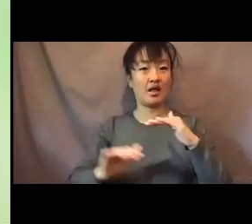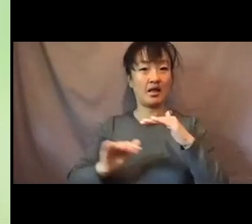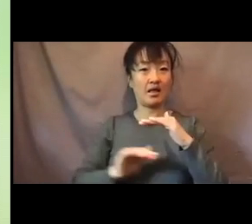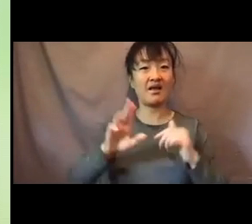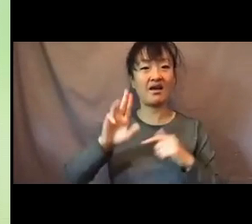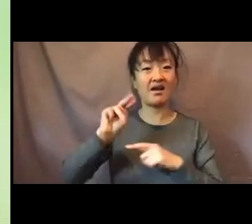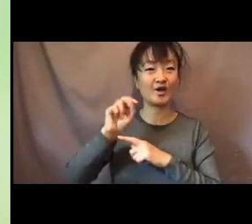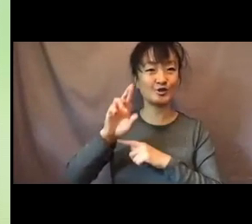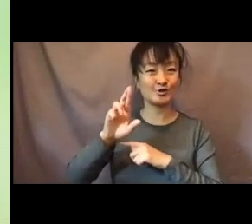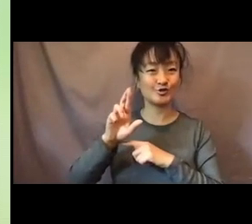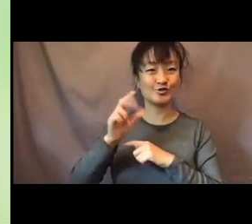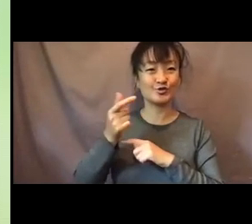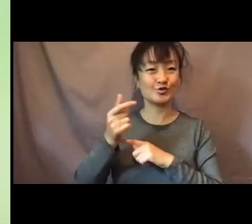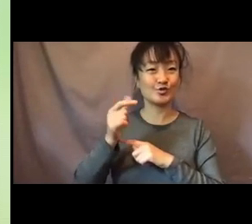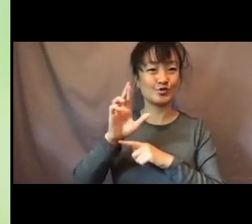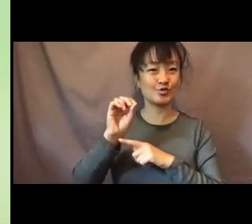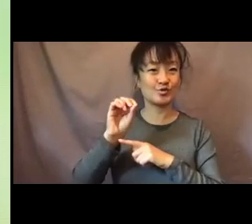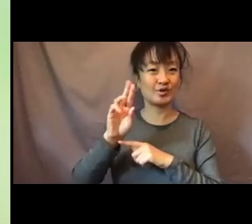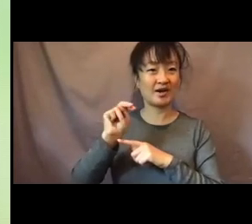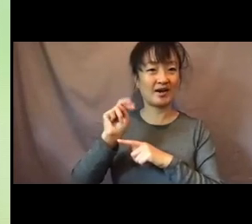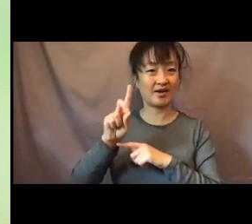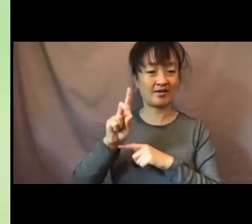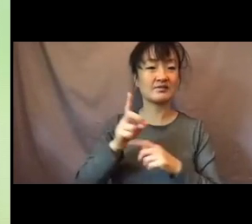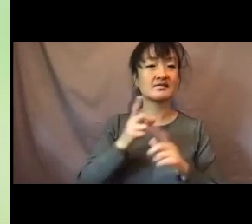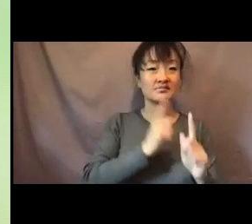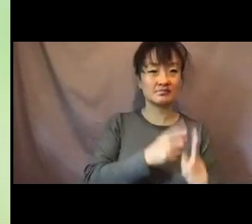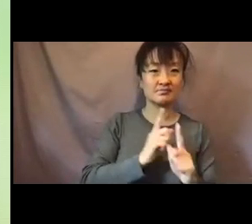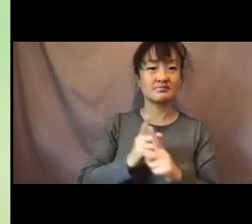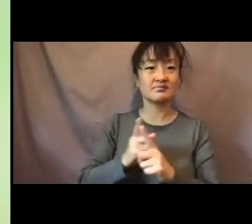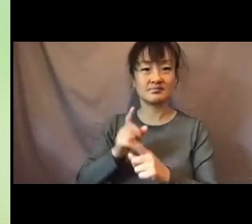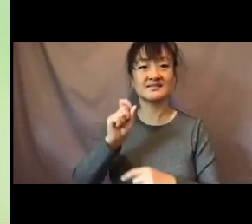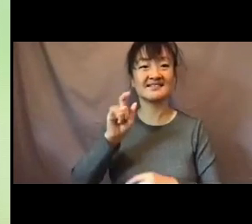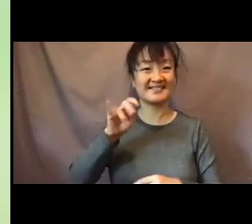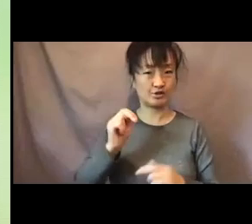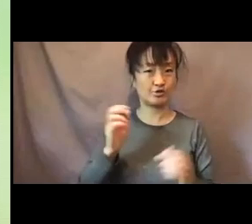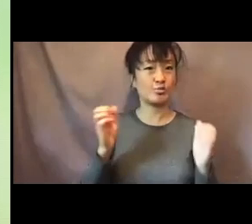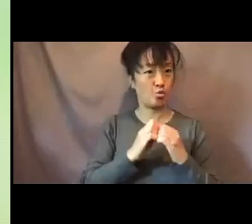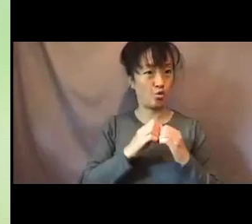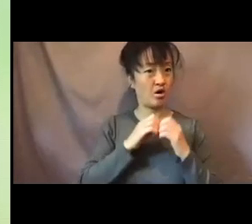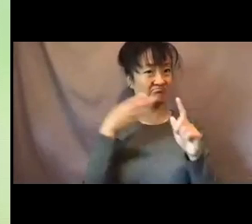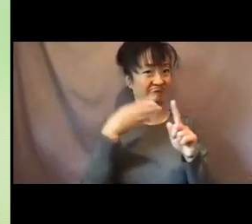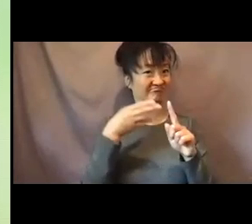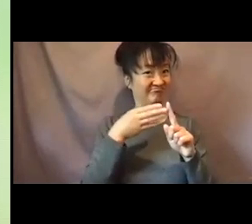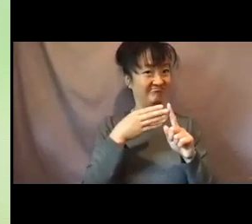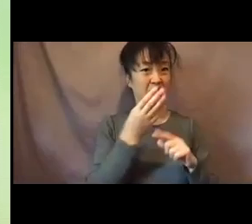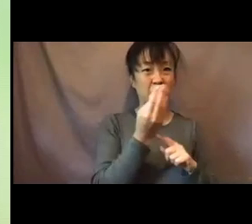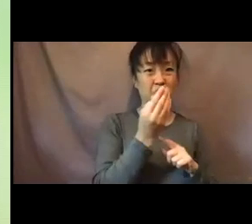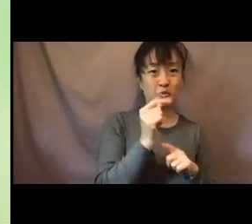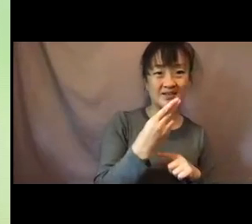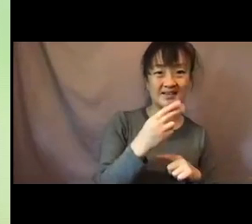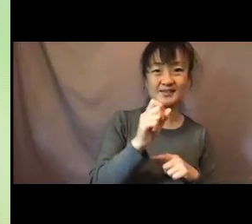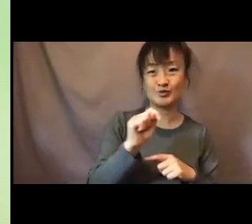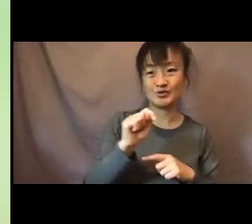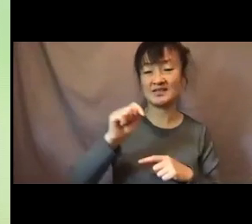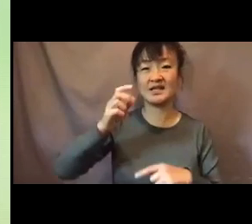understand certain stations as being much more active, 14th Street, Union Square, Times